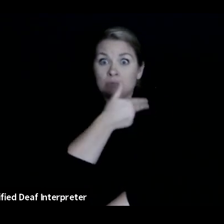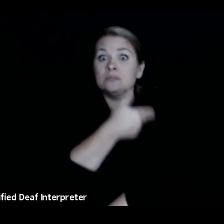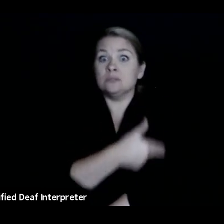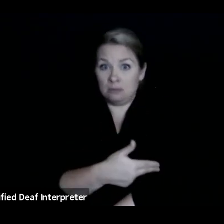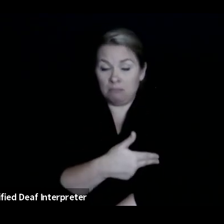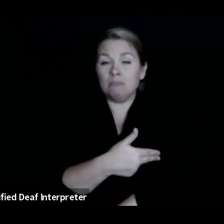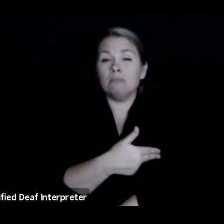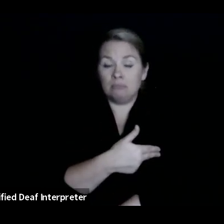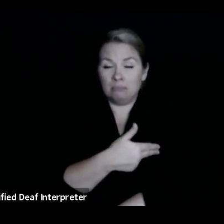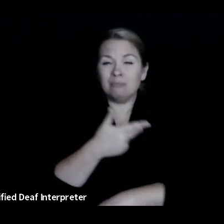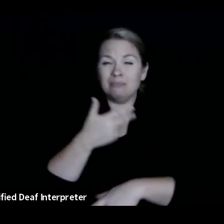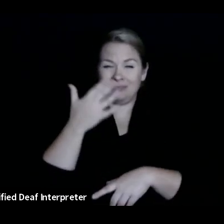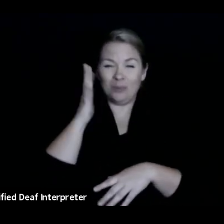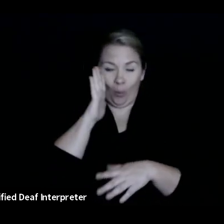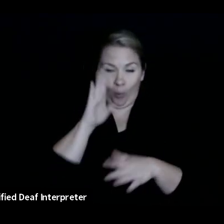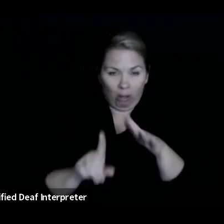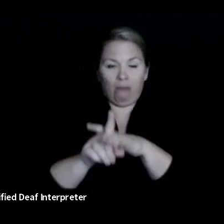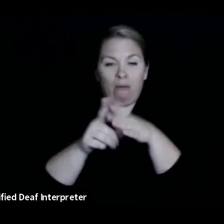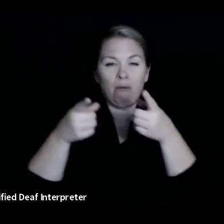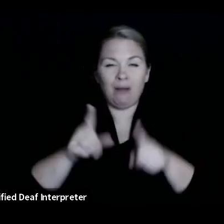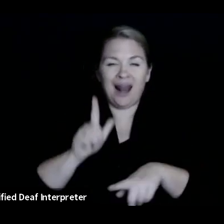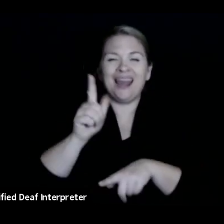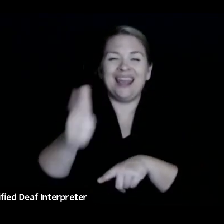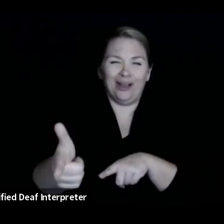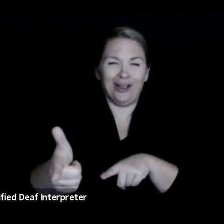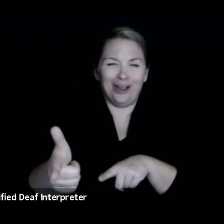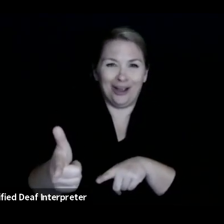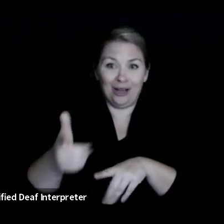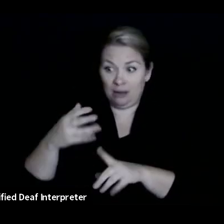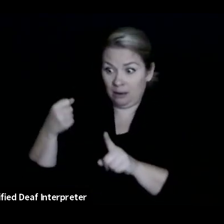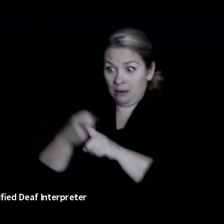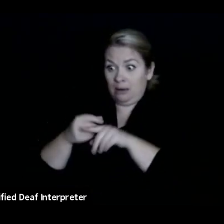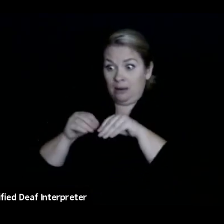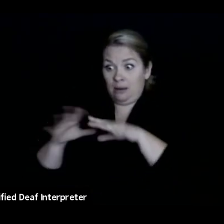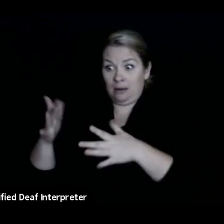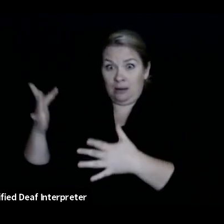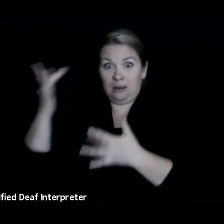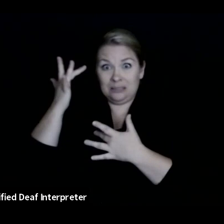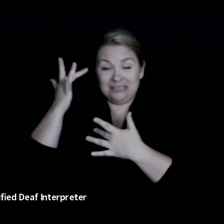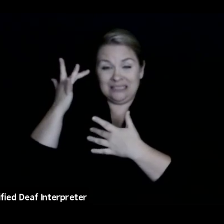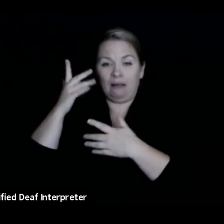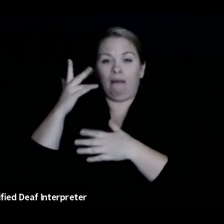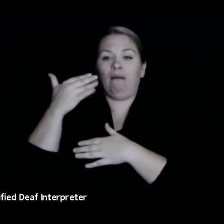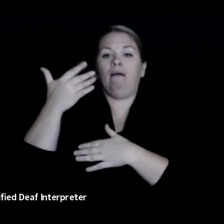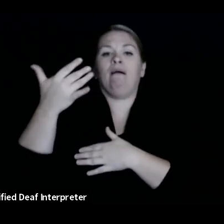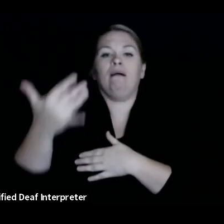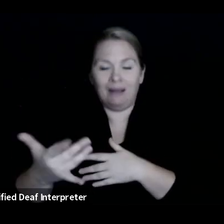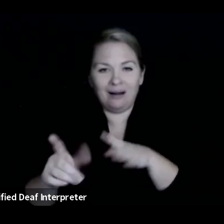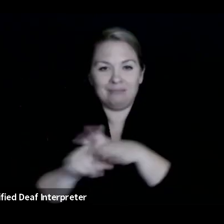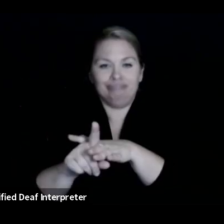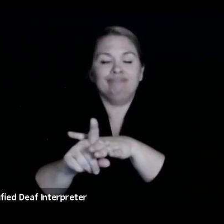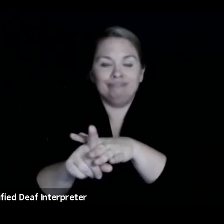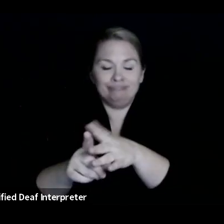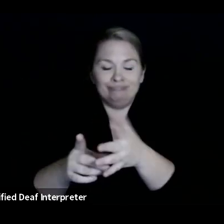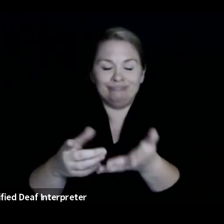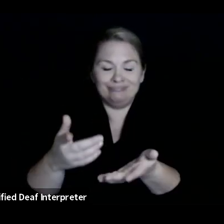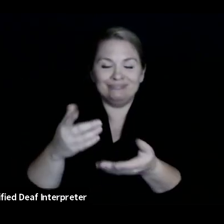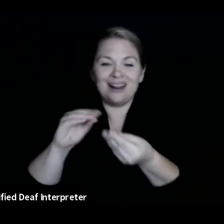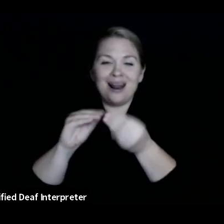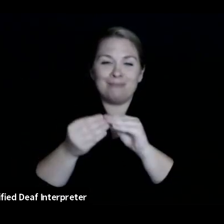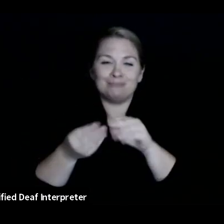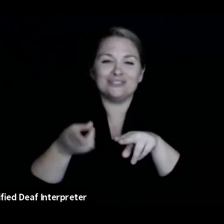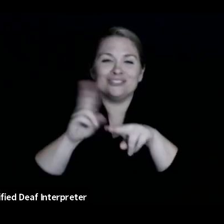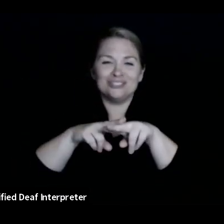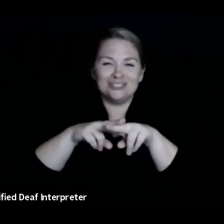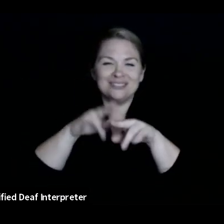the case numbers, and unfortunately, we are starting to see that catch up. Okay, and can you talk